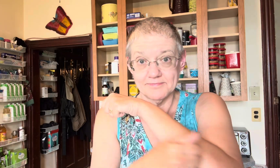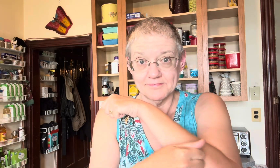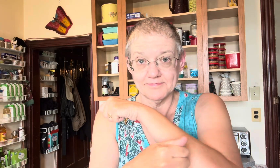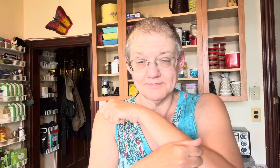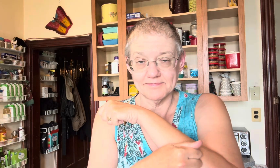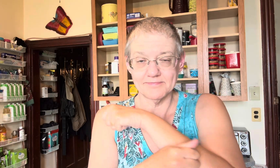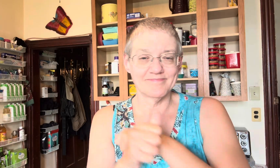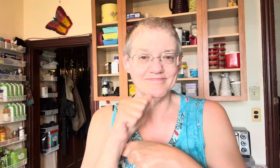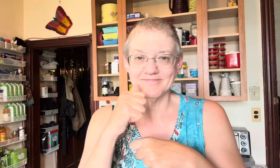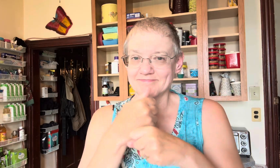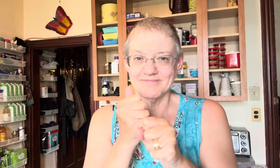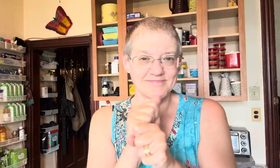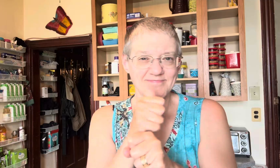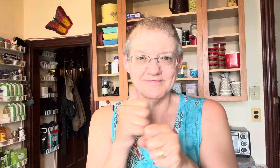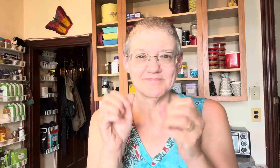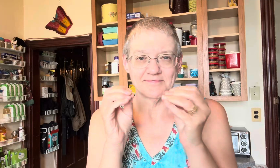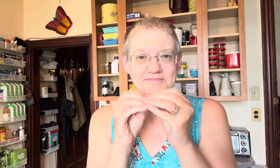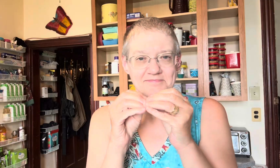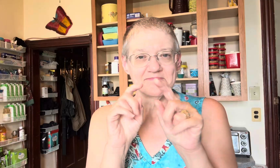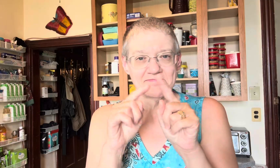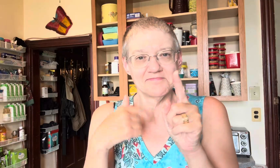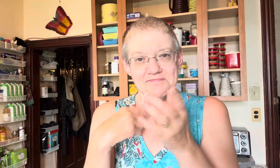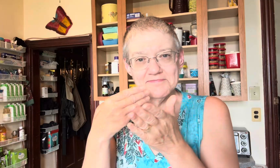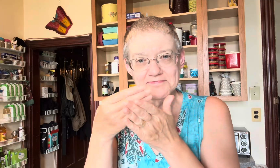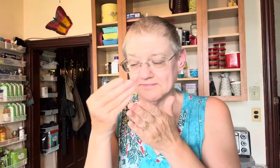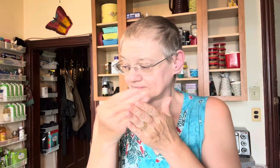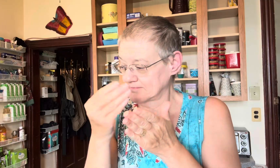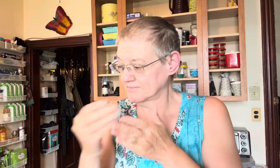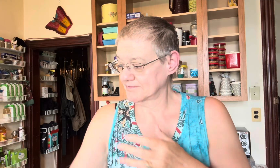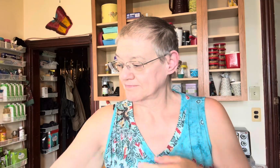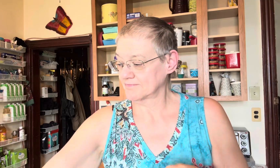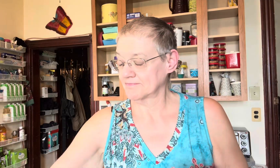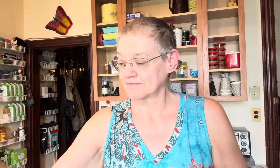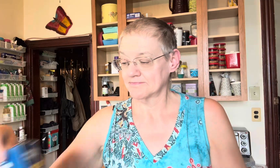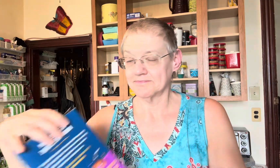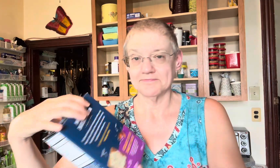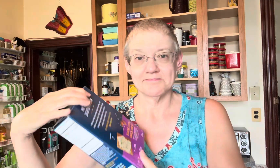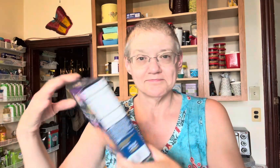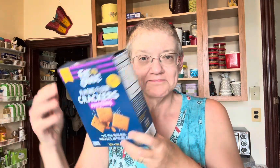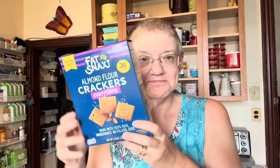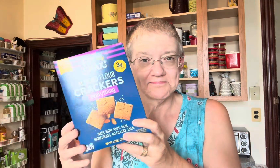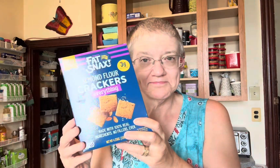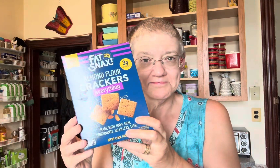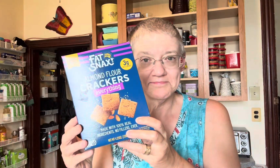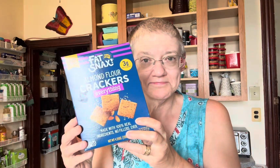He's going to have 12 keto crackers that unfortunately they don't make anymore, but I stocked up on them.